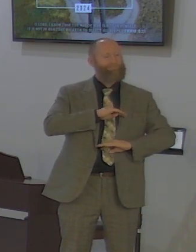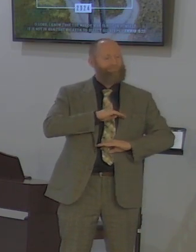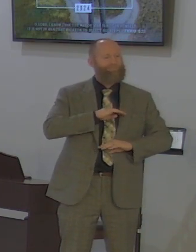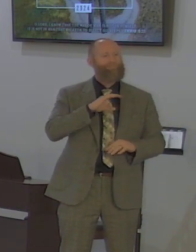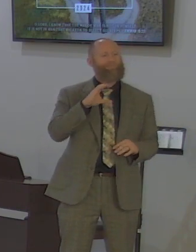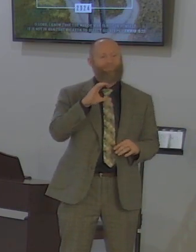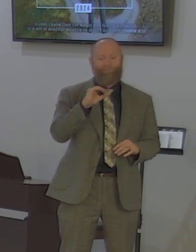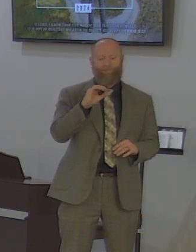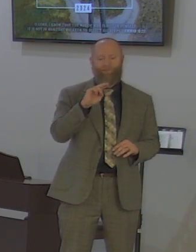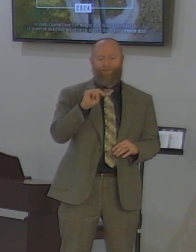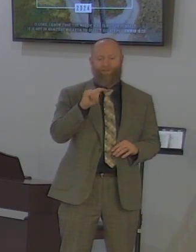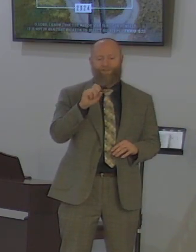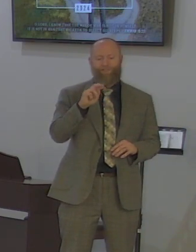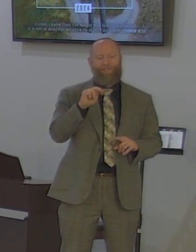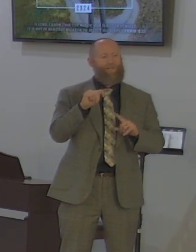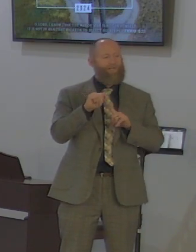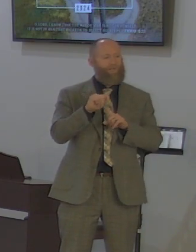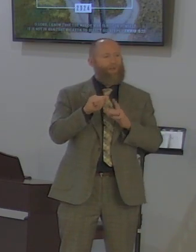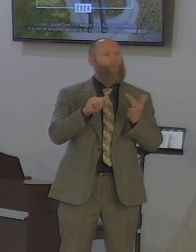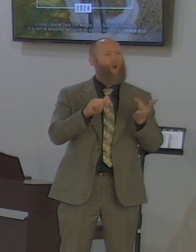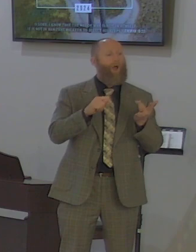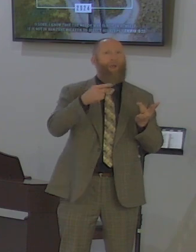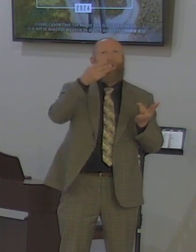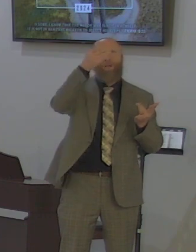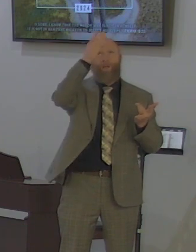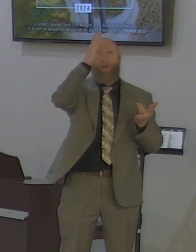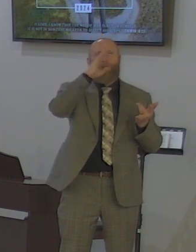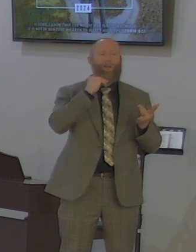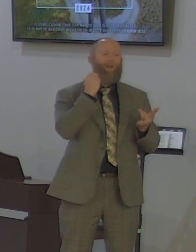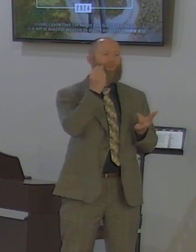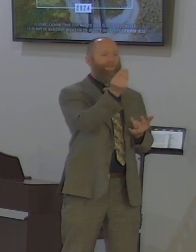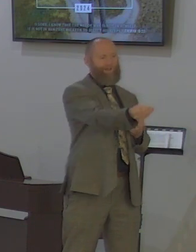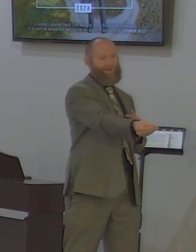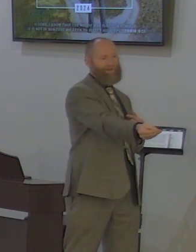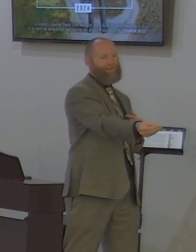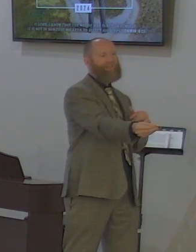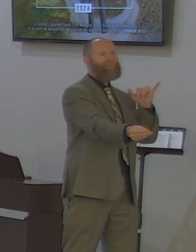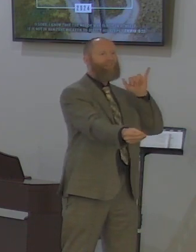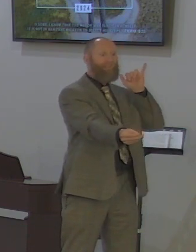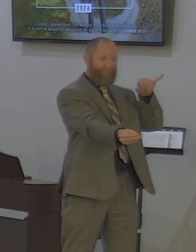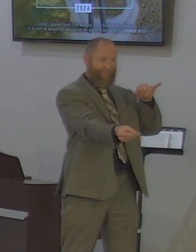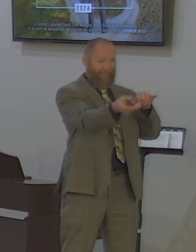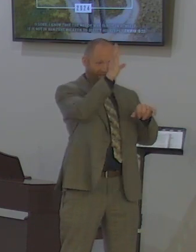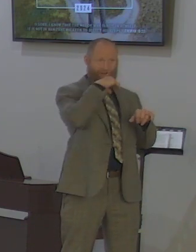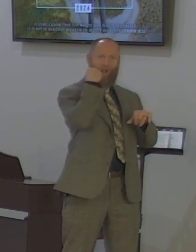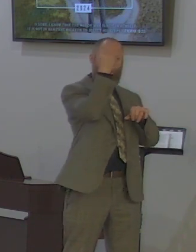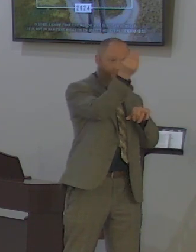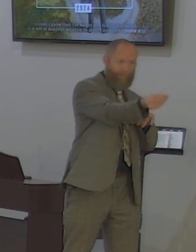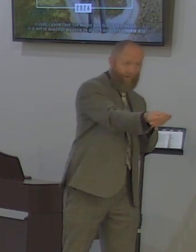God provided, that I would be content with that. Contentment.